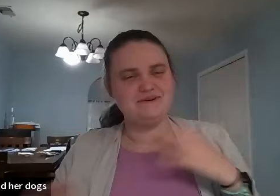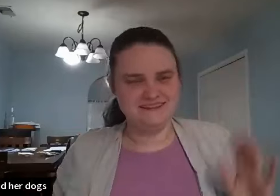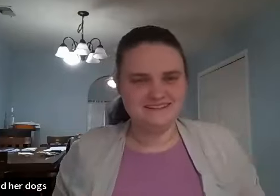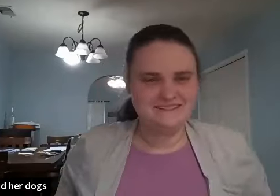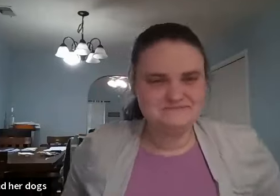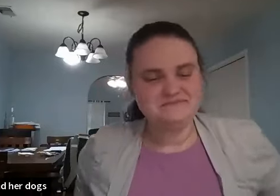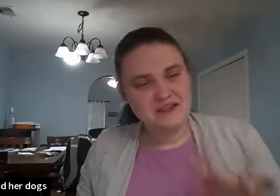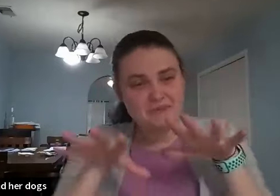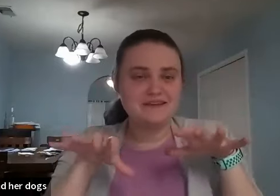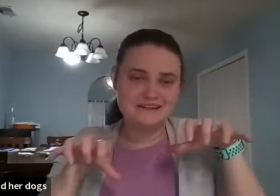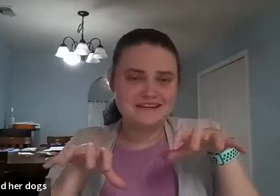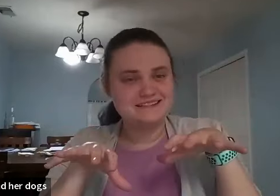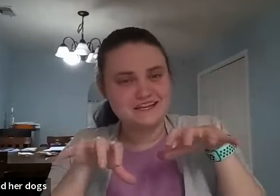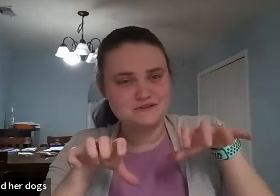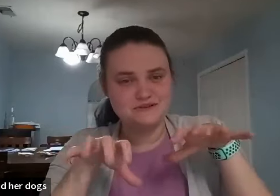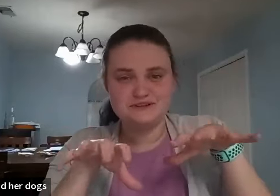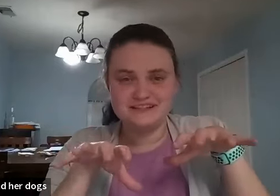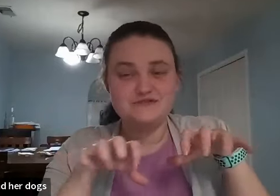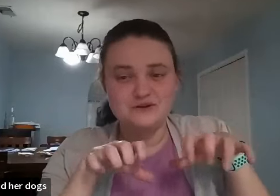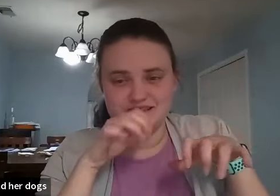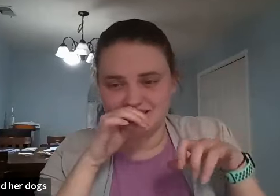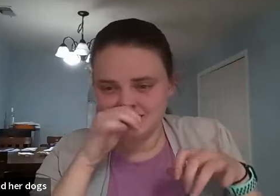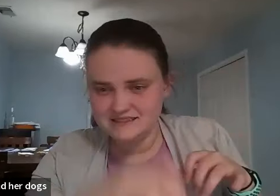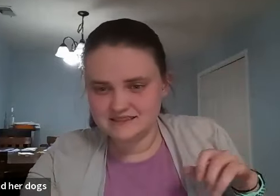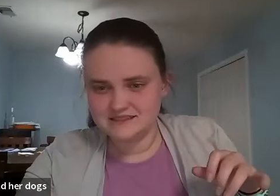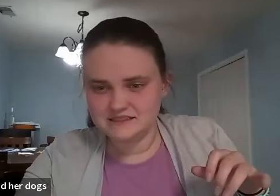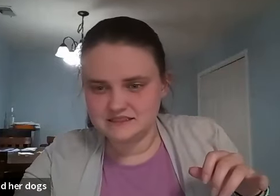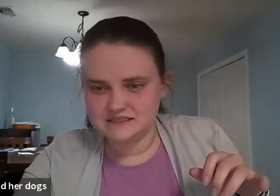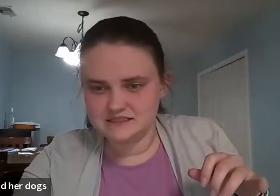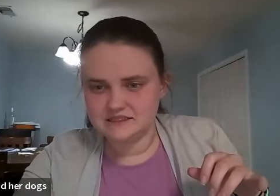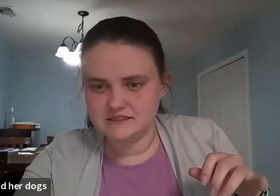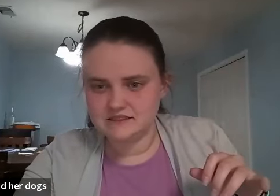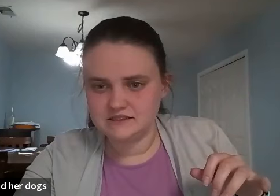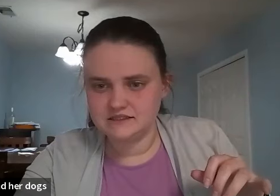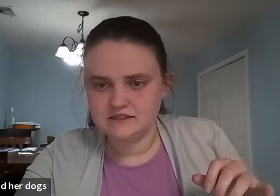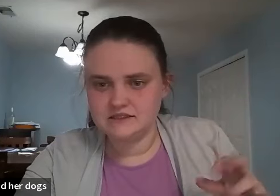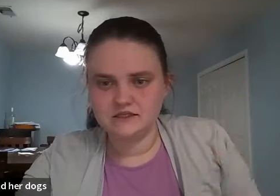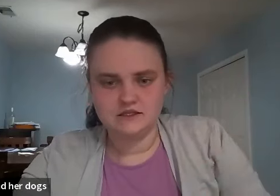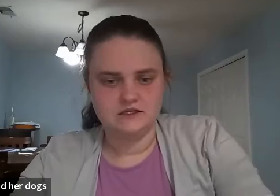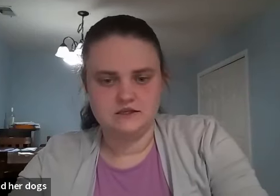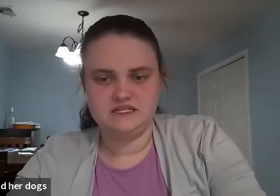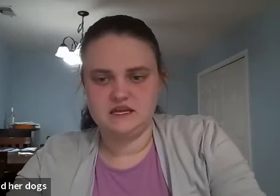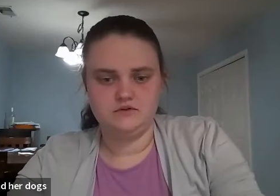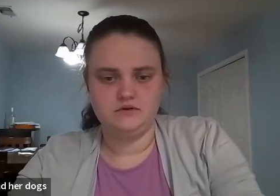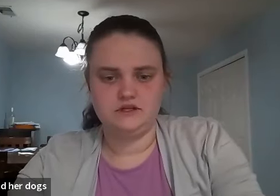But I mean, it is, I guess we've learned this, frozen. Let's see. Let me type real quick.